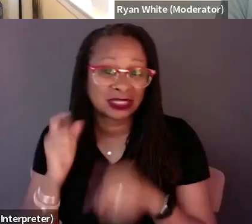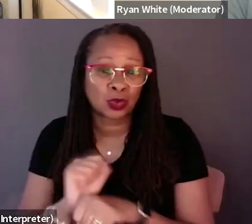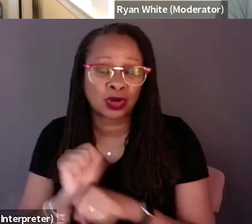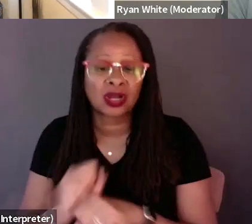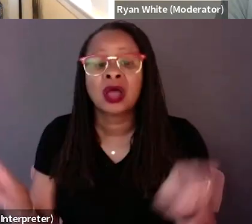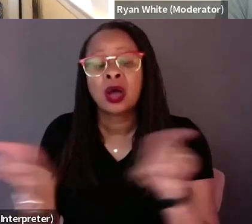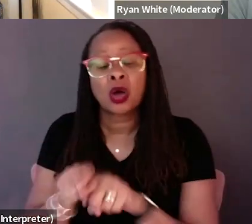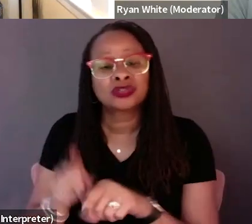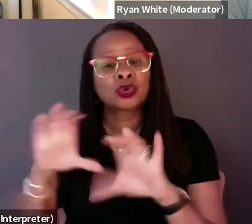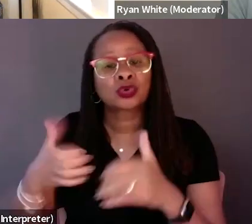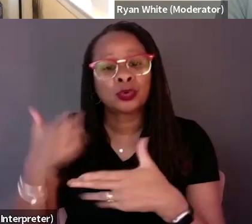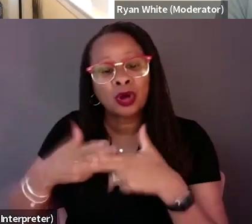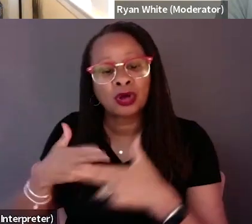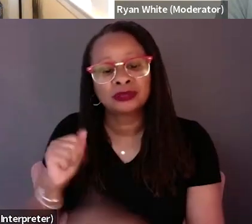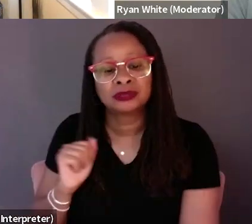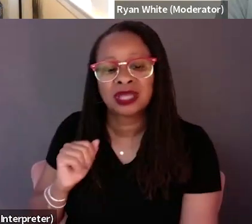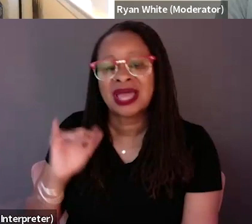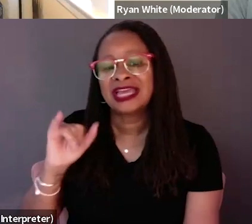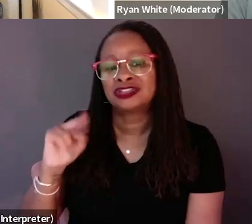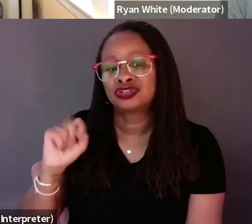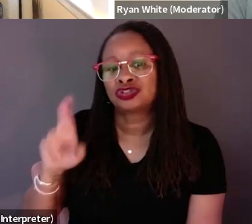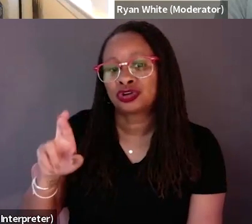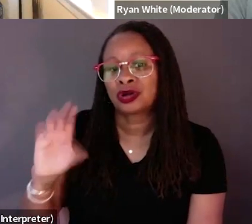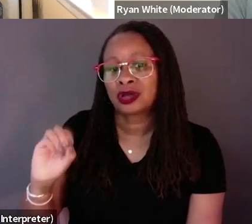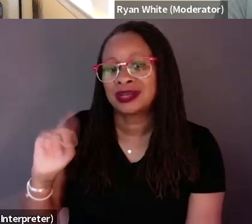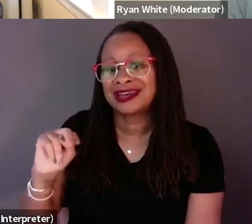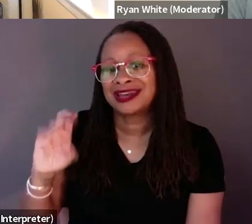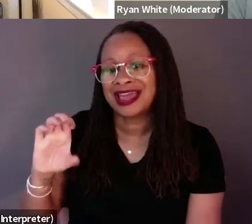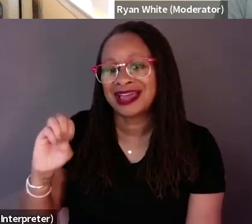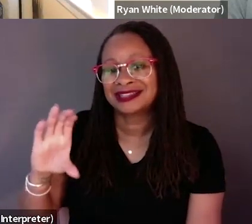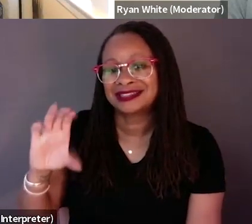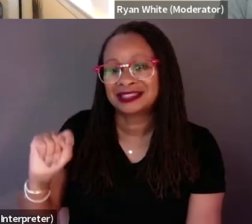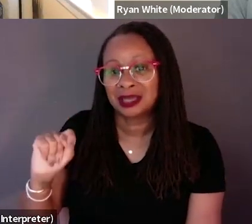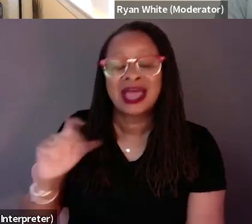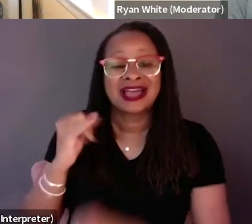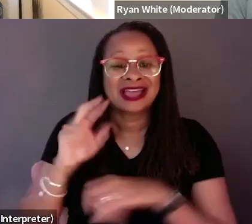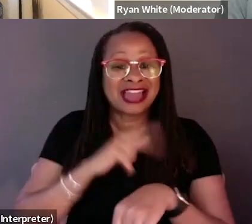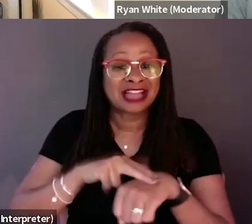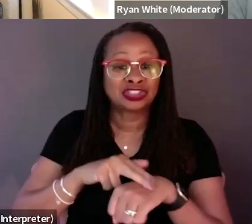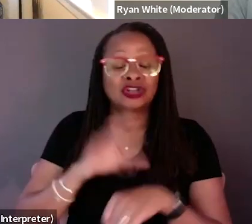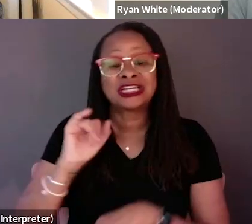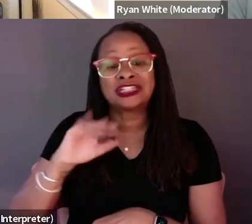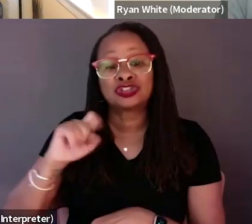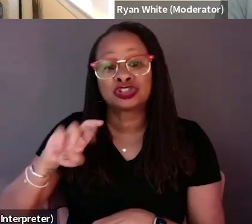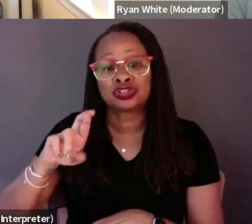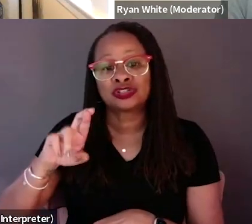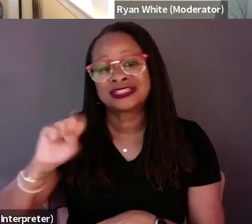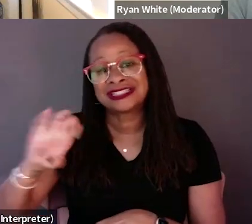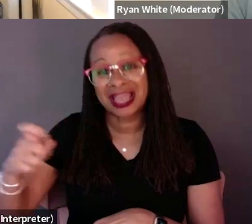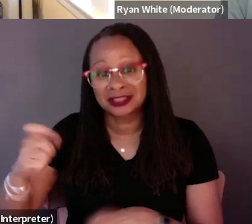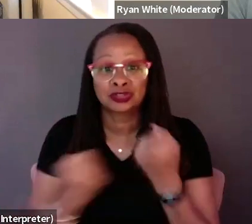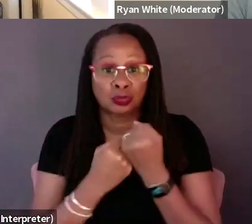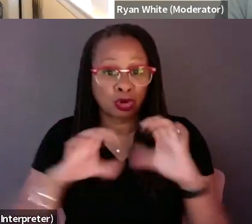advocacy. There's also a group called Interconnect, that's like a national intersex support group. And if people